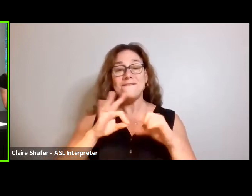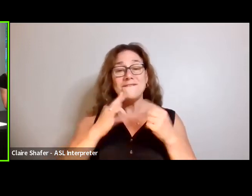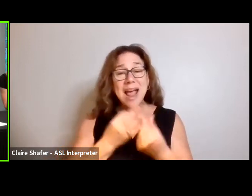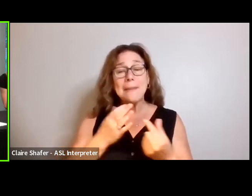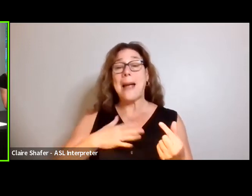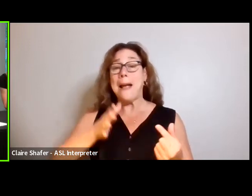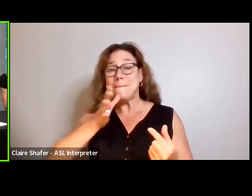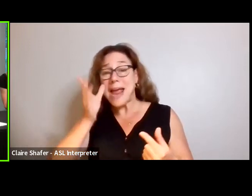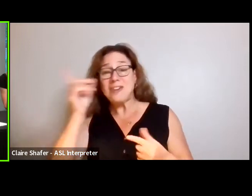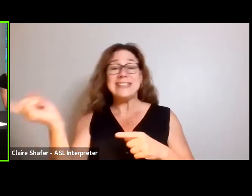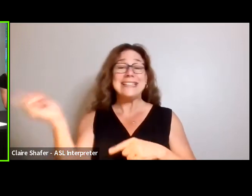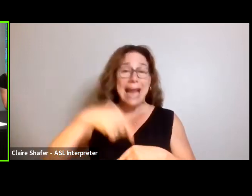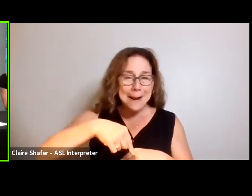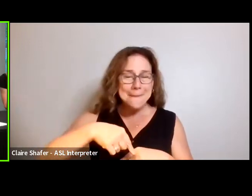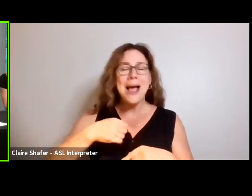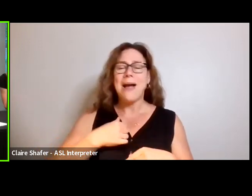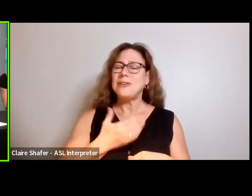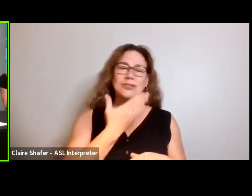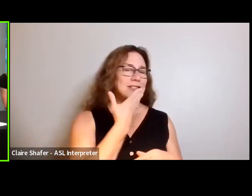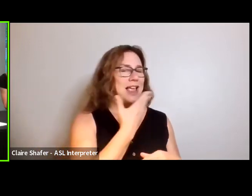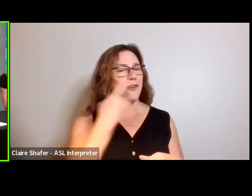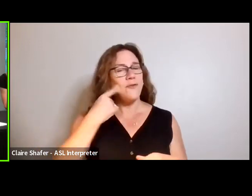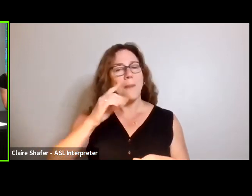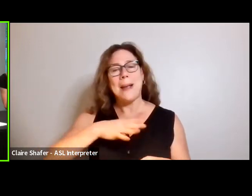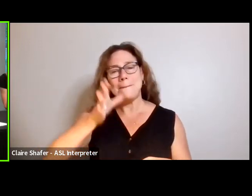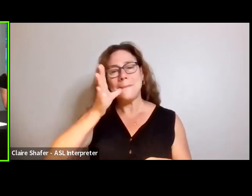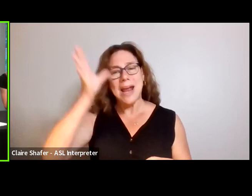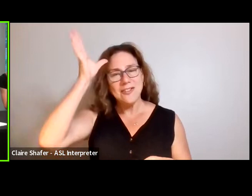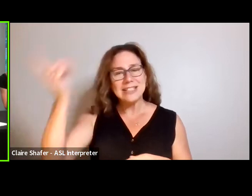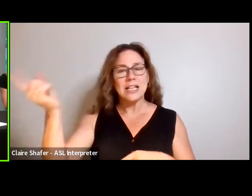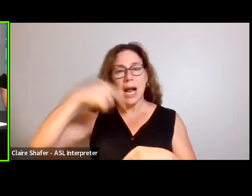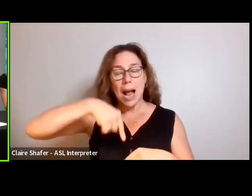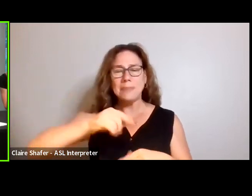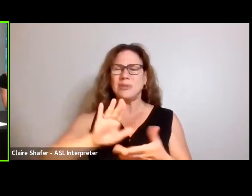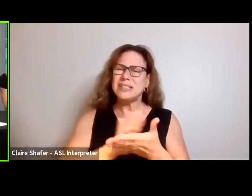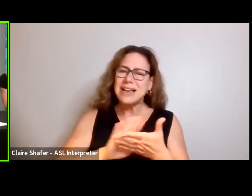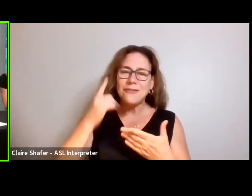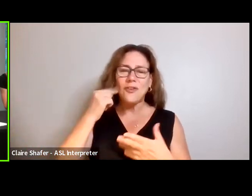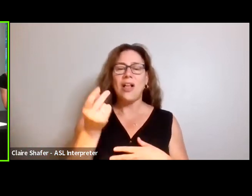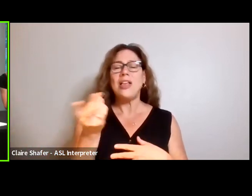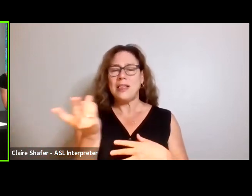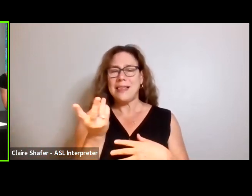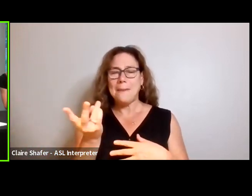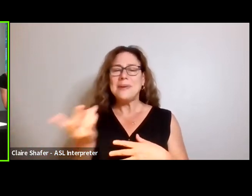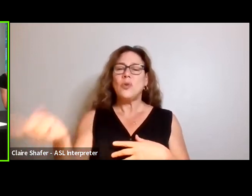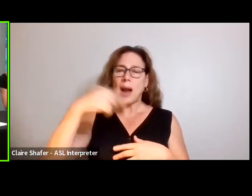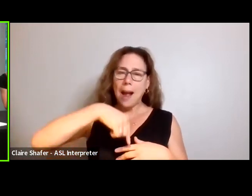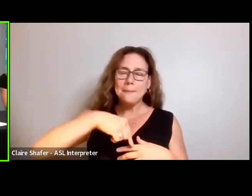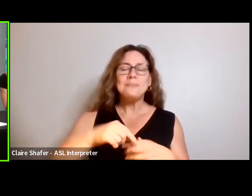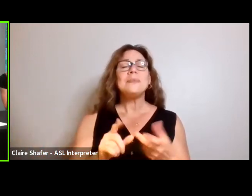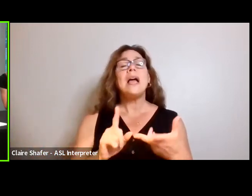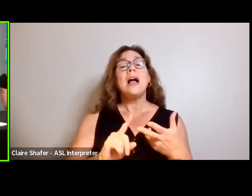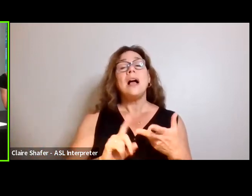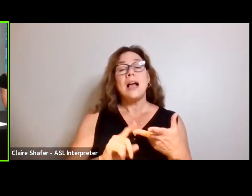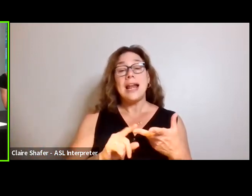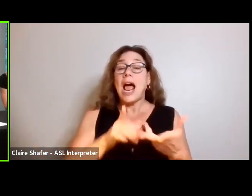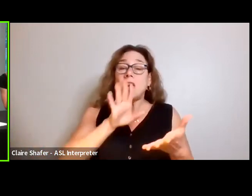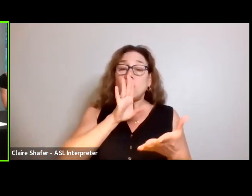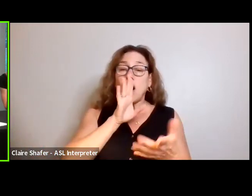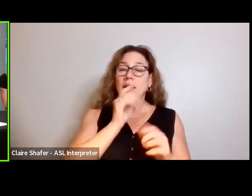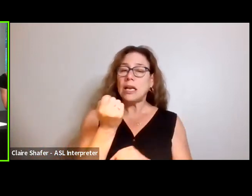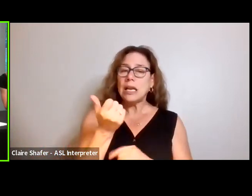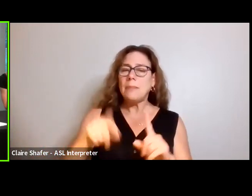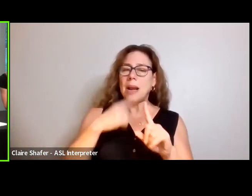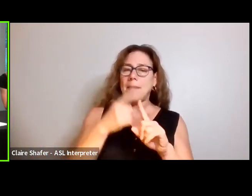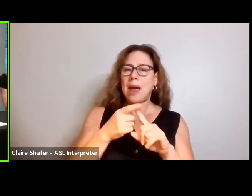so grateful for. It was really nice of them to be there, and it just means so much to me. But I talked a little bit about, and I used